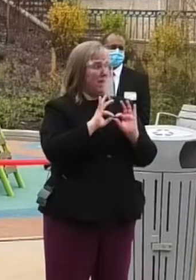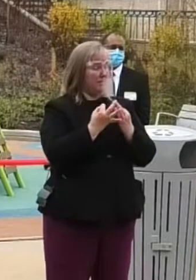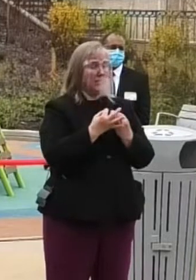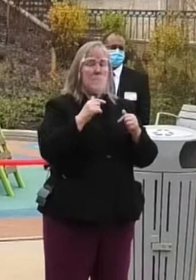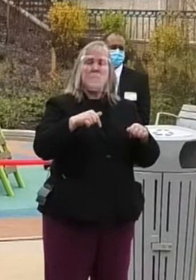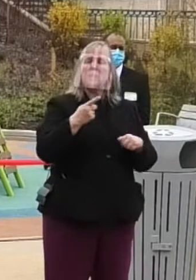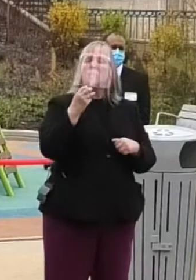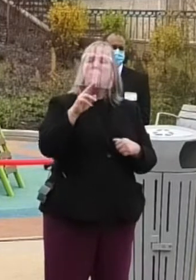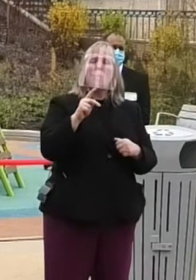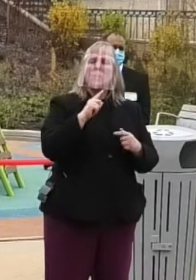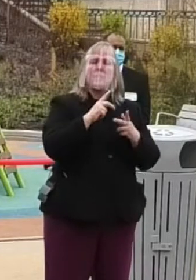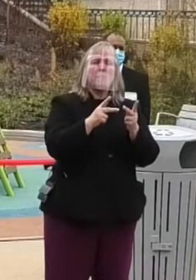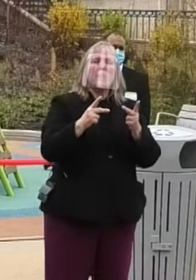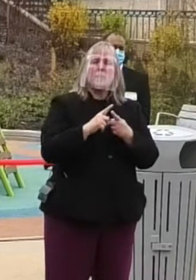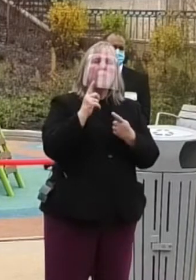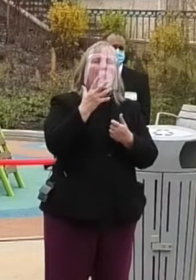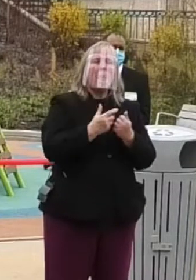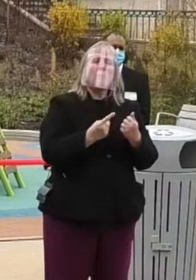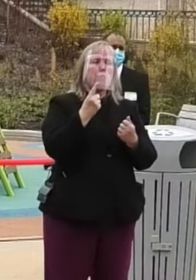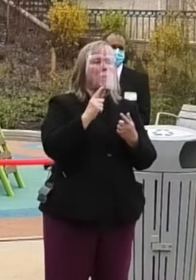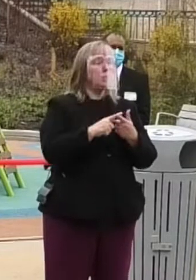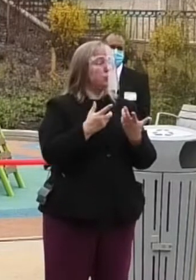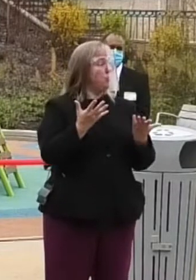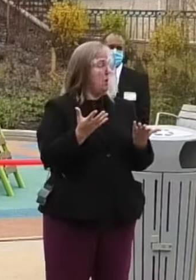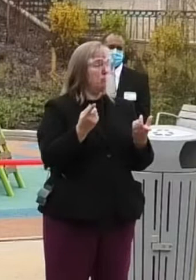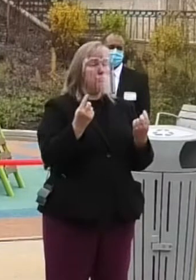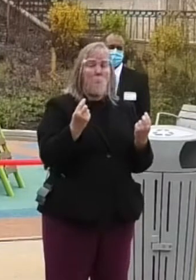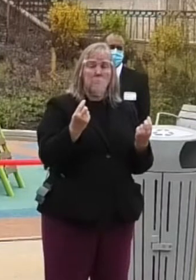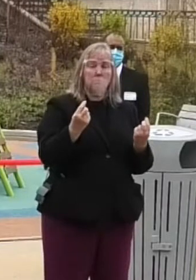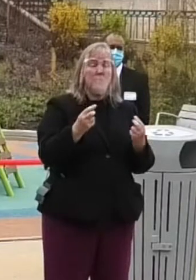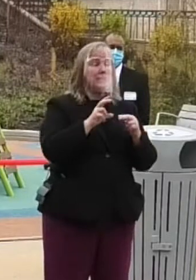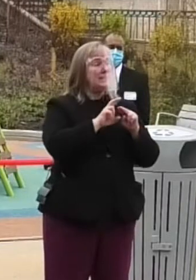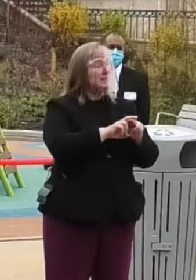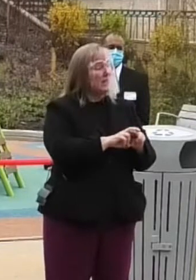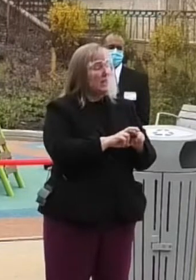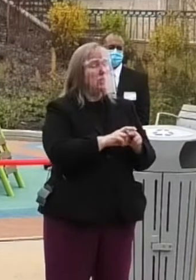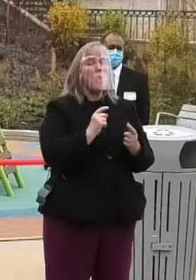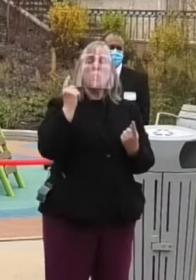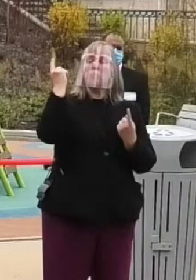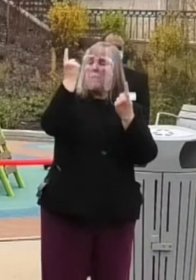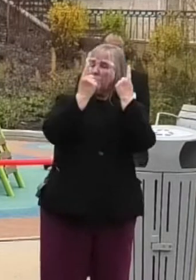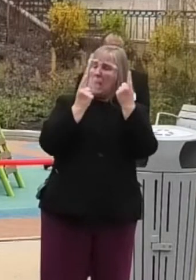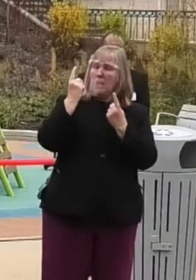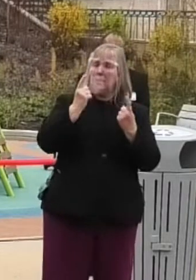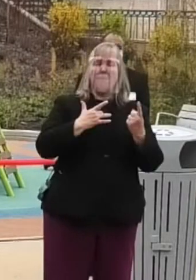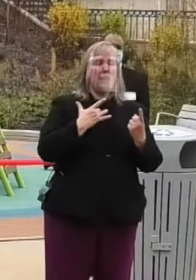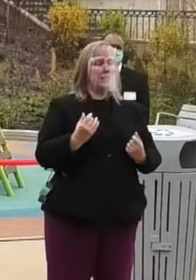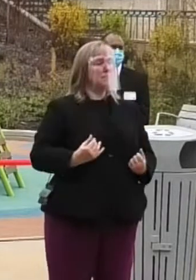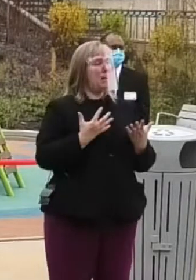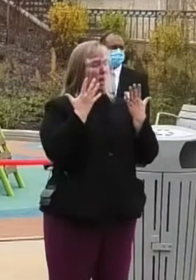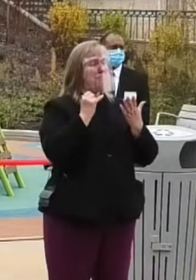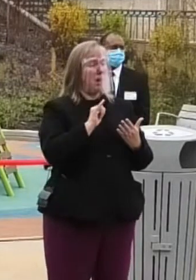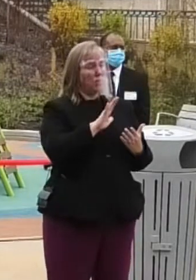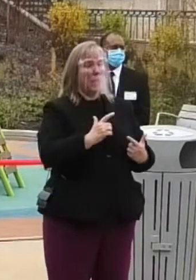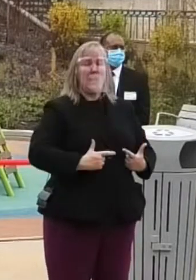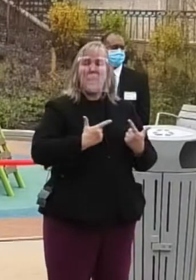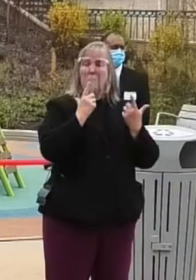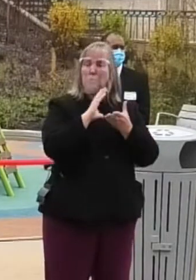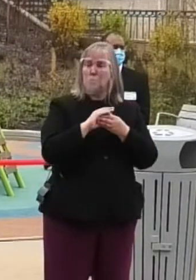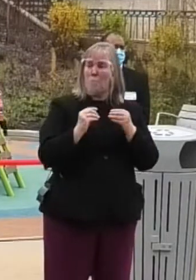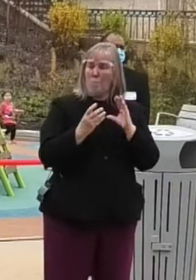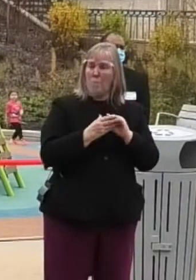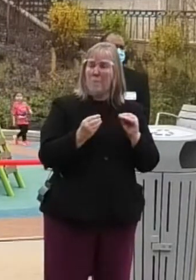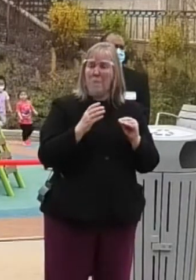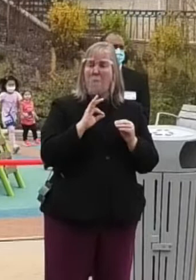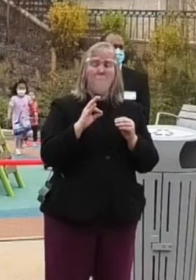This park is a place for everyone to sit, reflect, be inspired by the life story